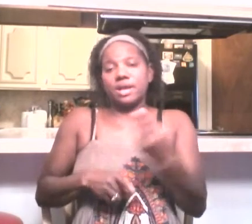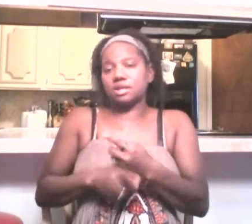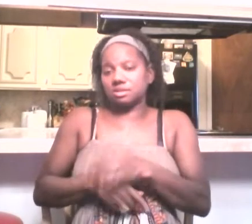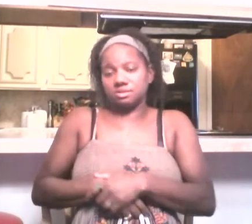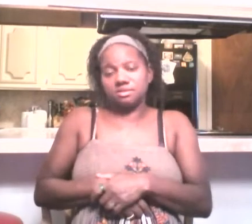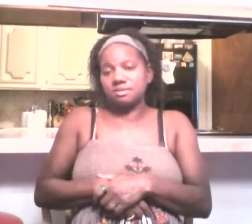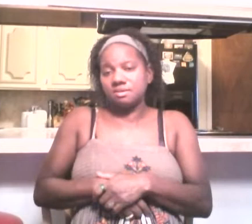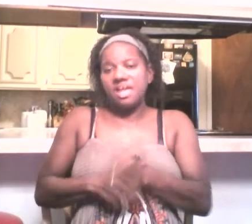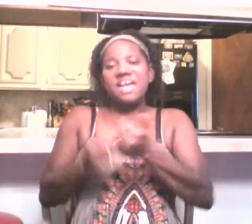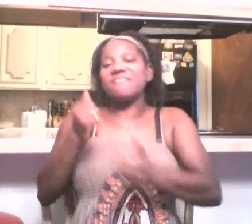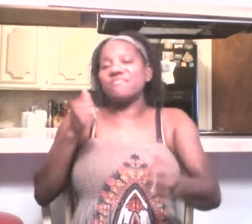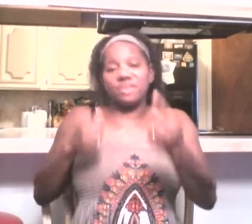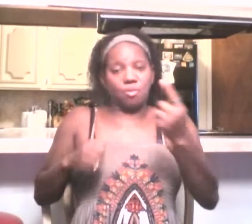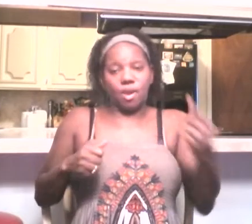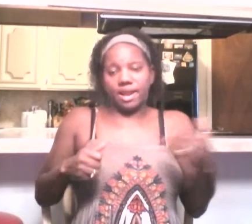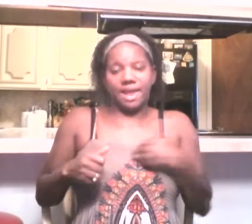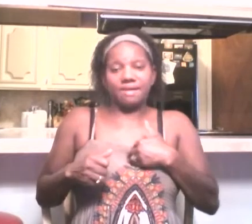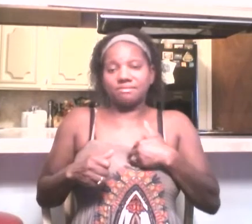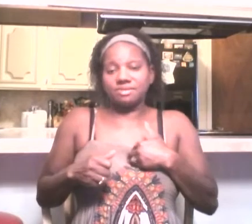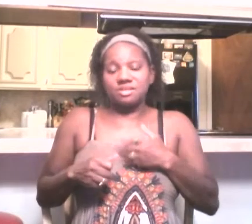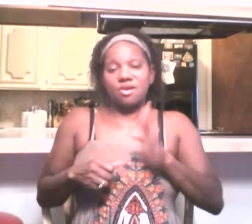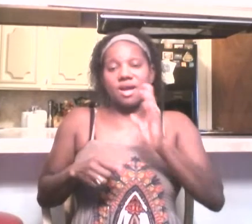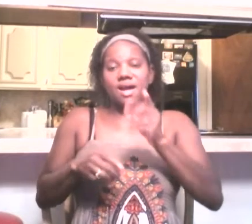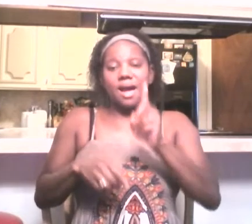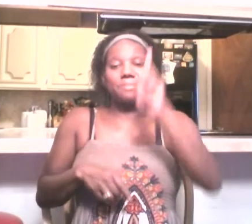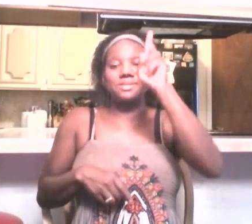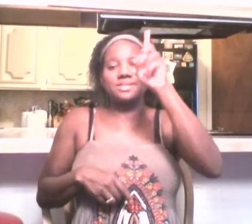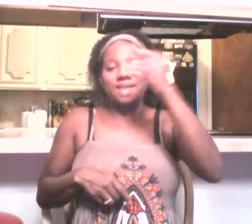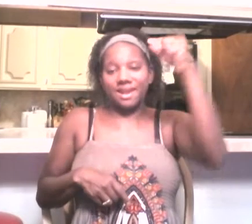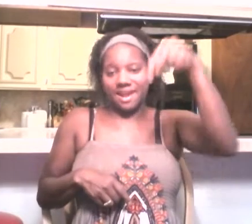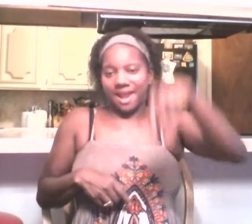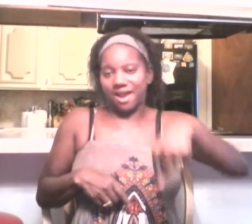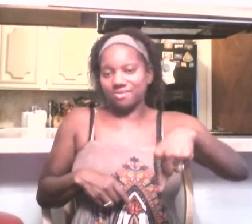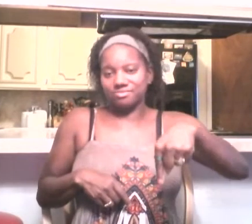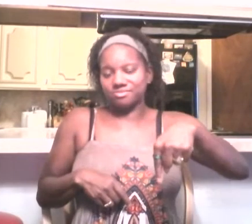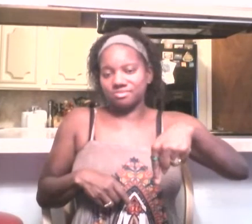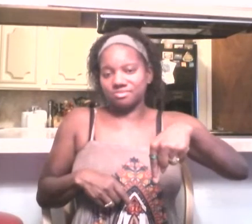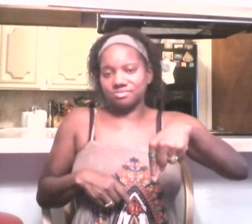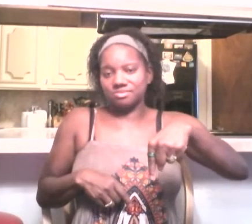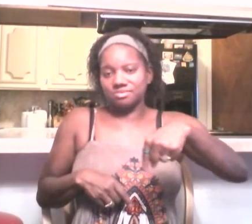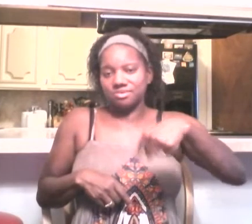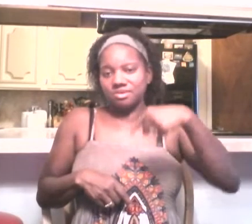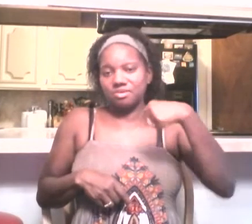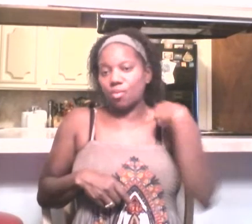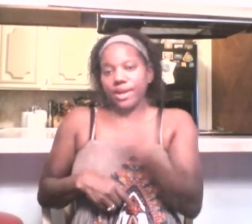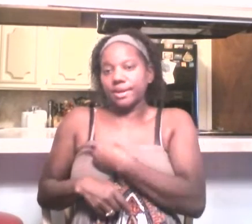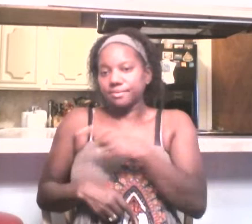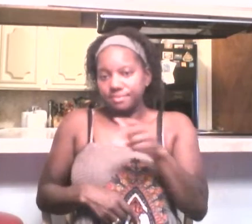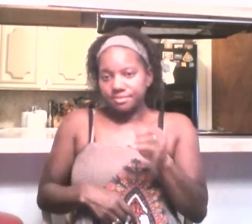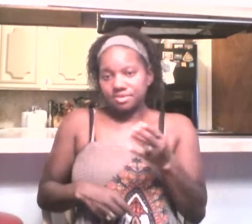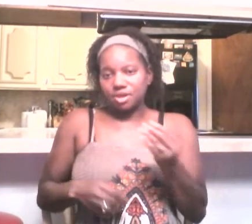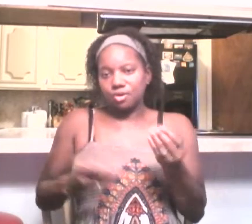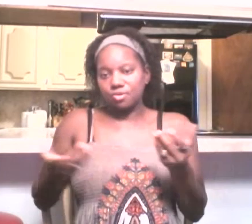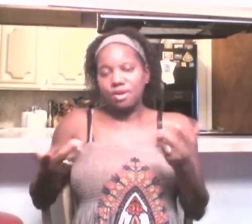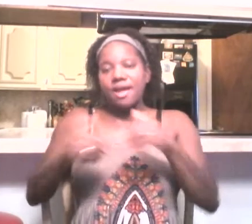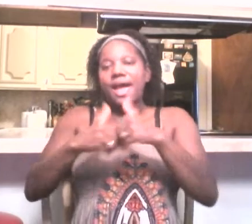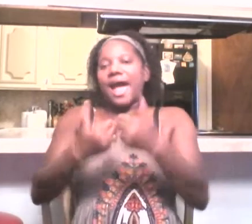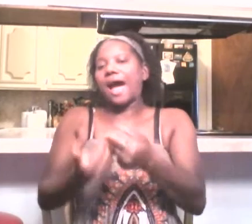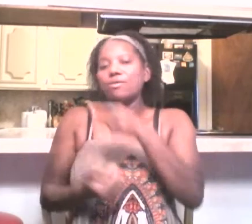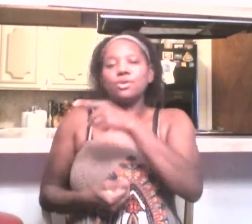like, everyone has their ups and downs. We do. So, how do